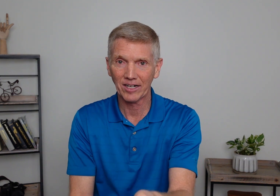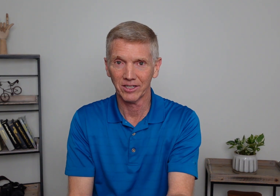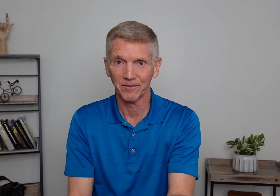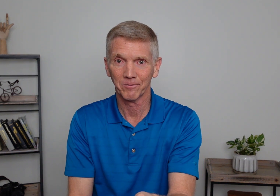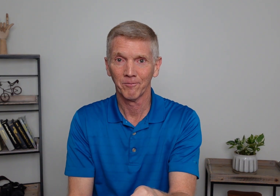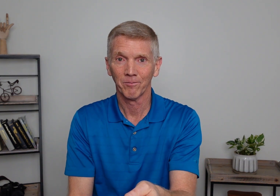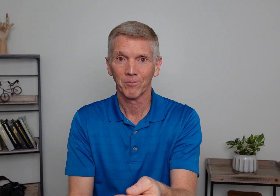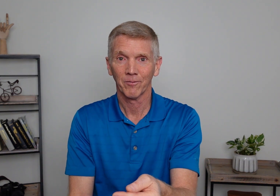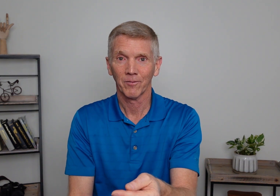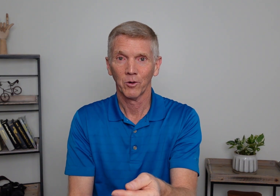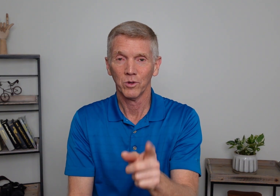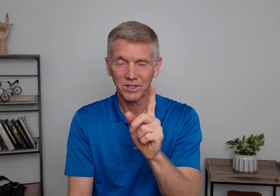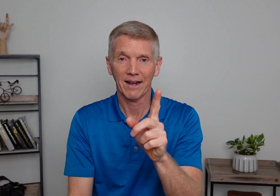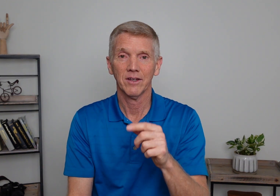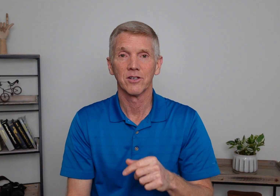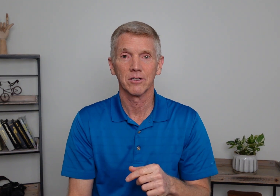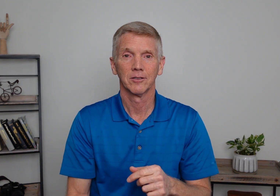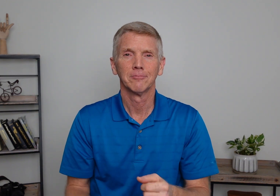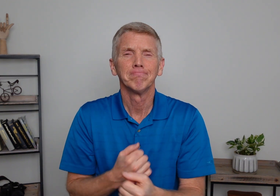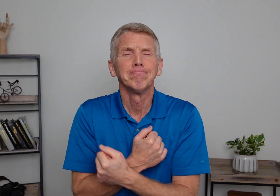connecting, we'll sign this.